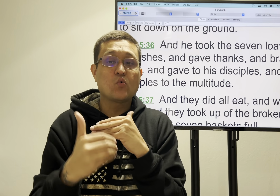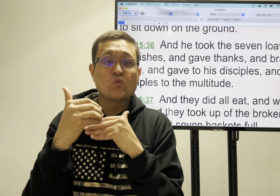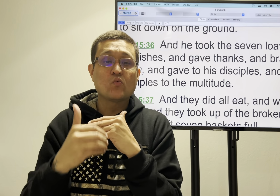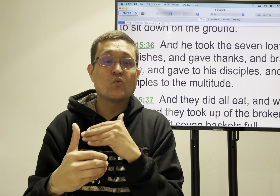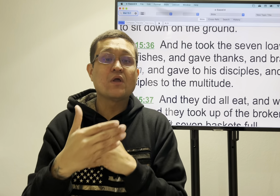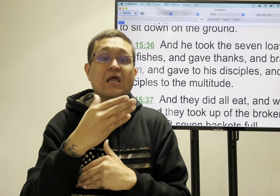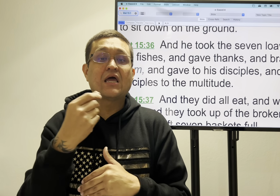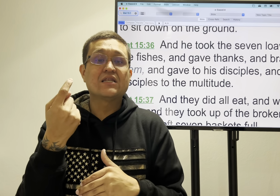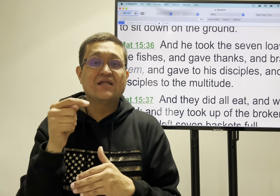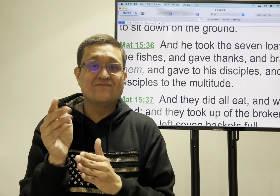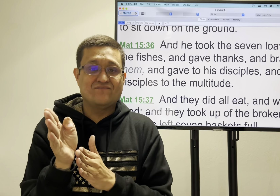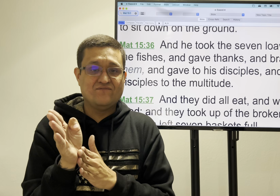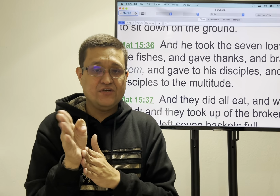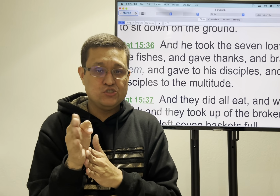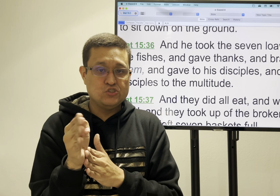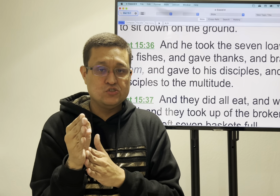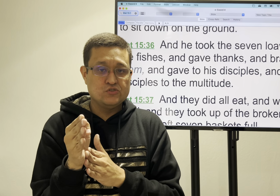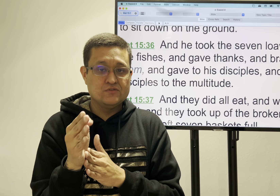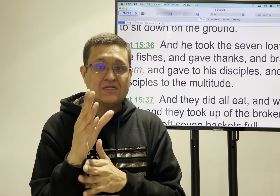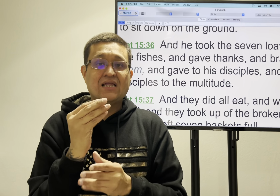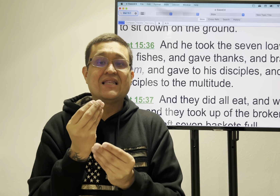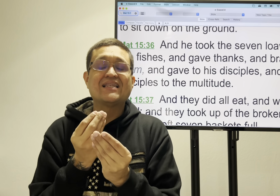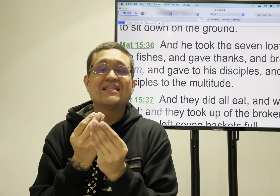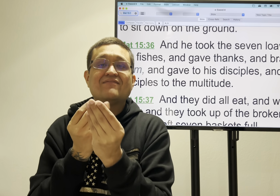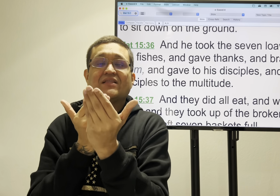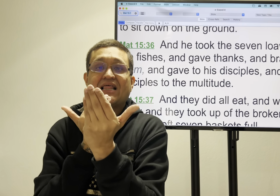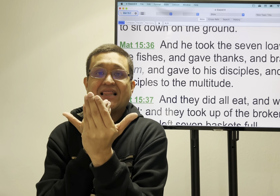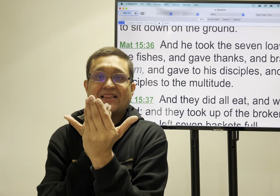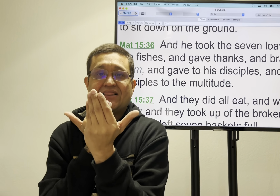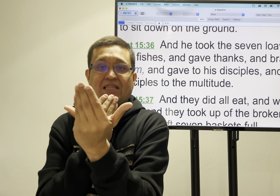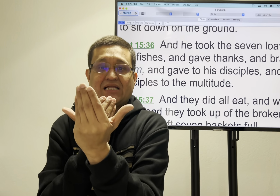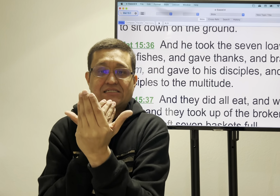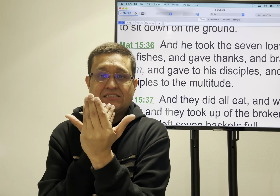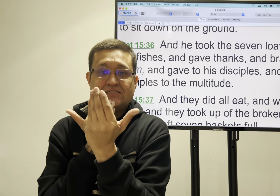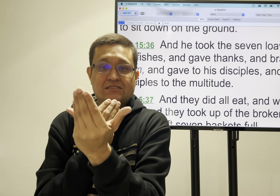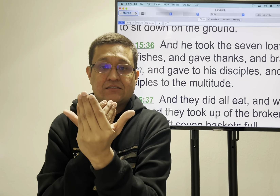and took the seven loaves and the fishes, and gave thanks.